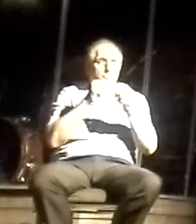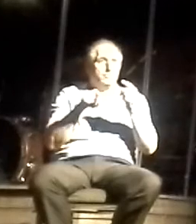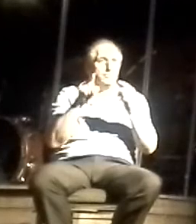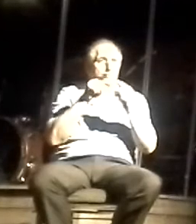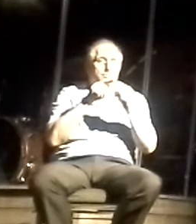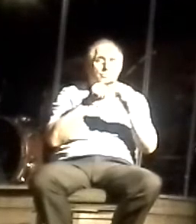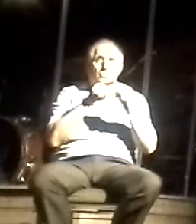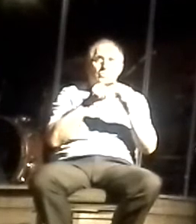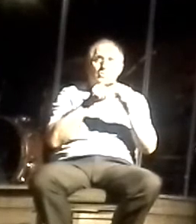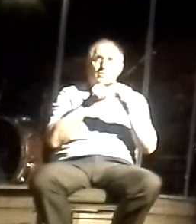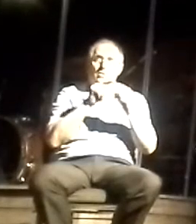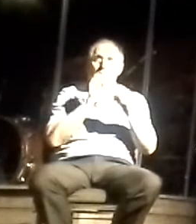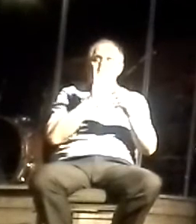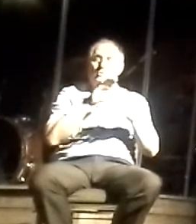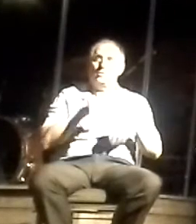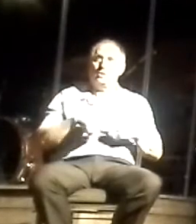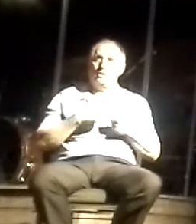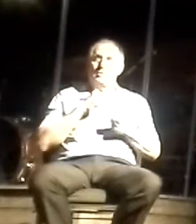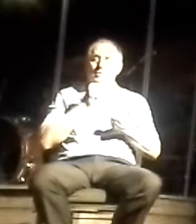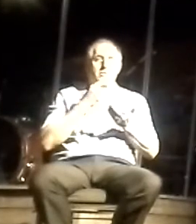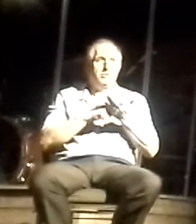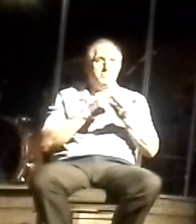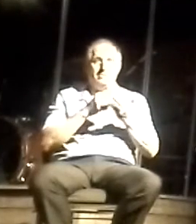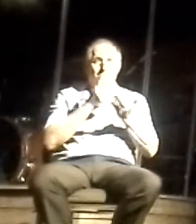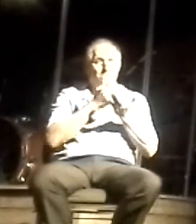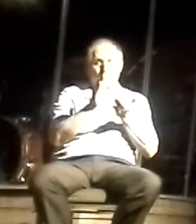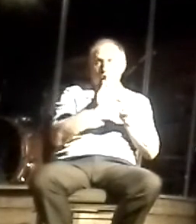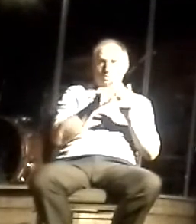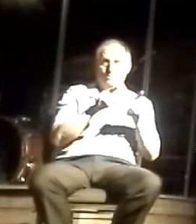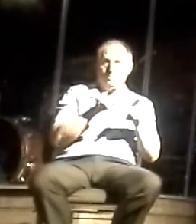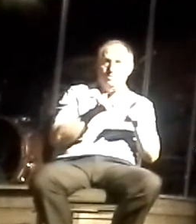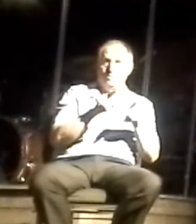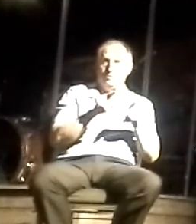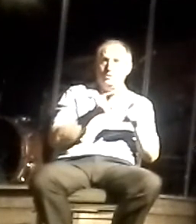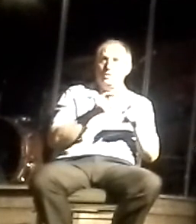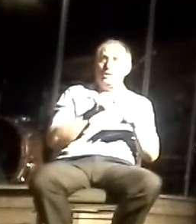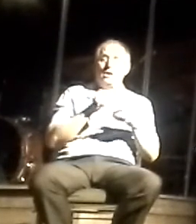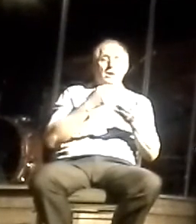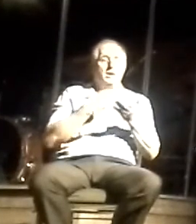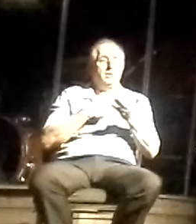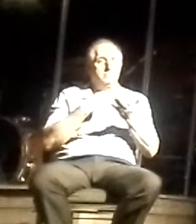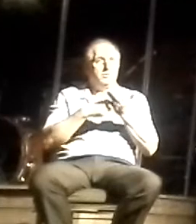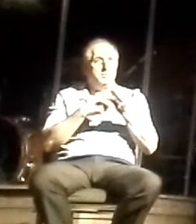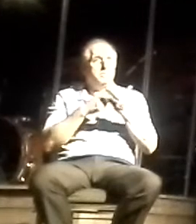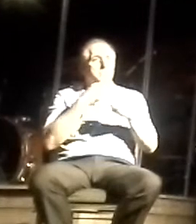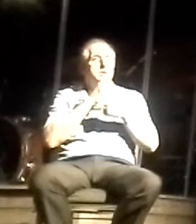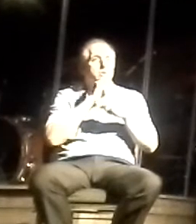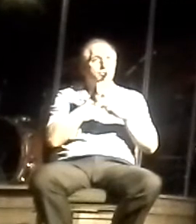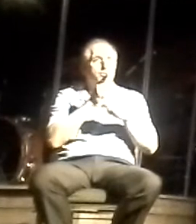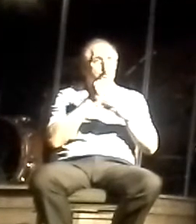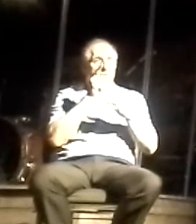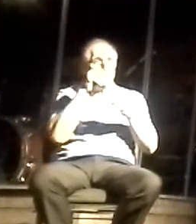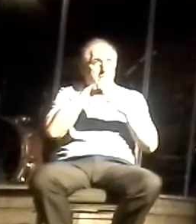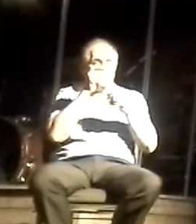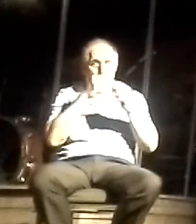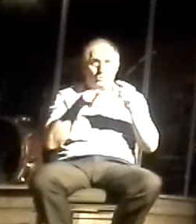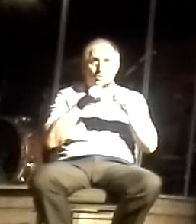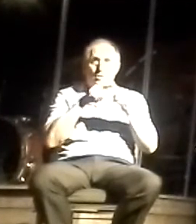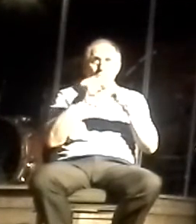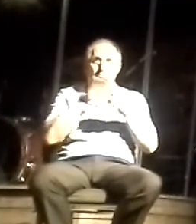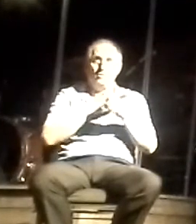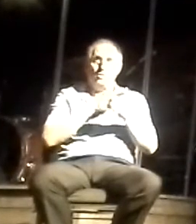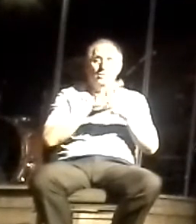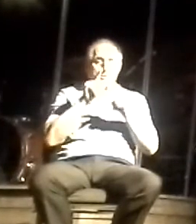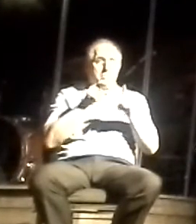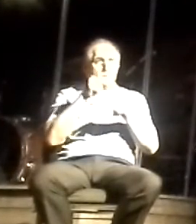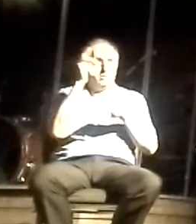circle of your life. I'm not talking about rejecting people when they're acting foolish. I'm talking about making sure that your inner circle is filled with those who